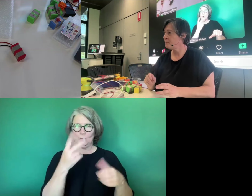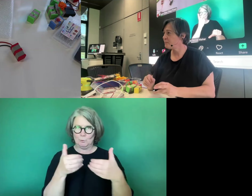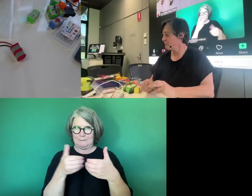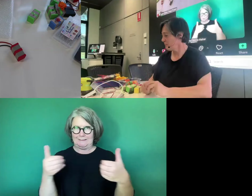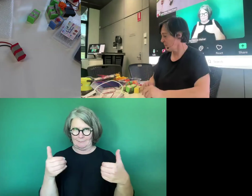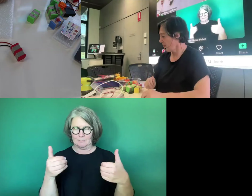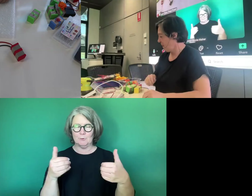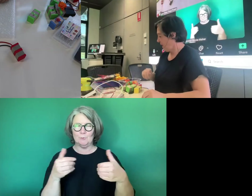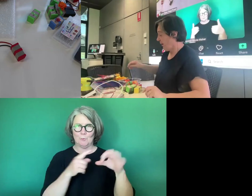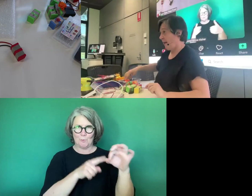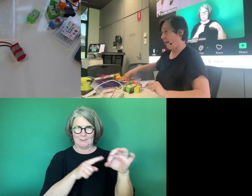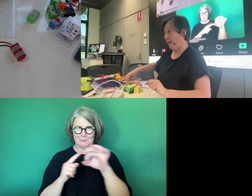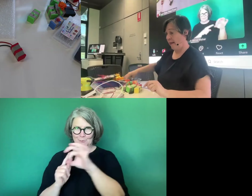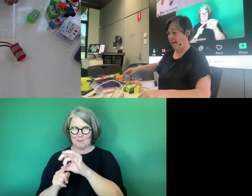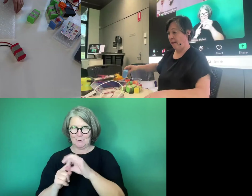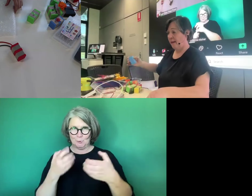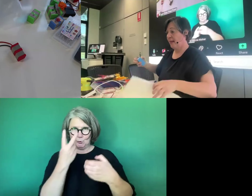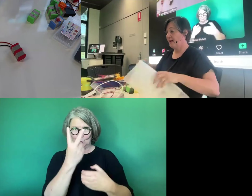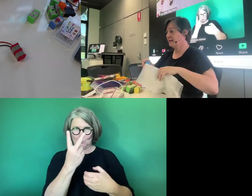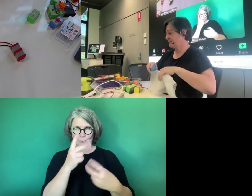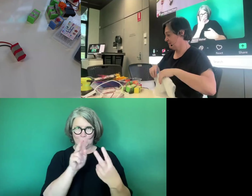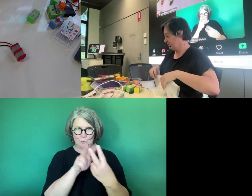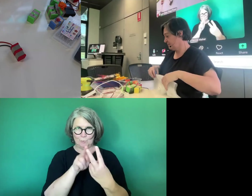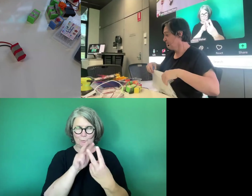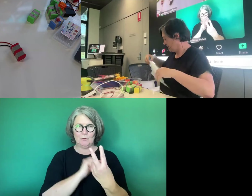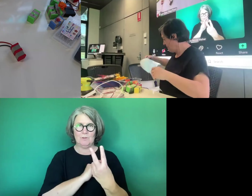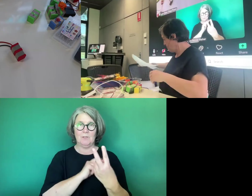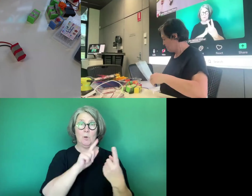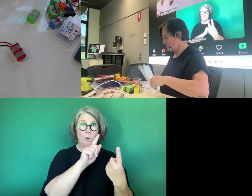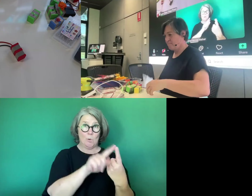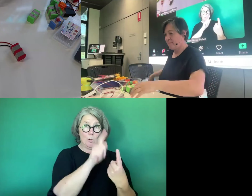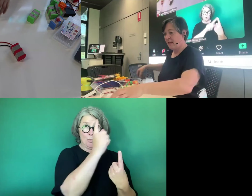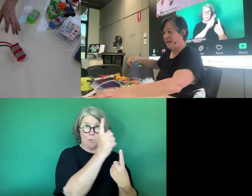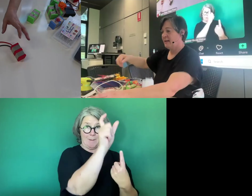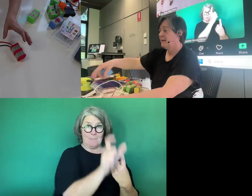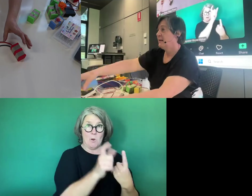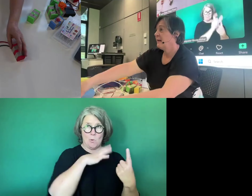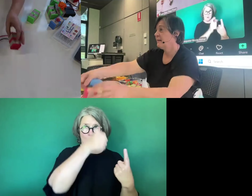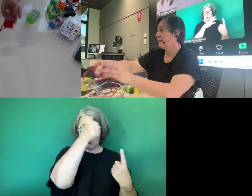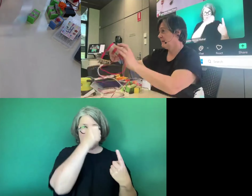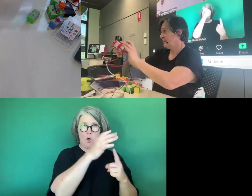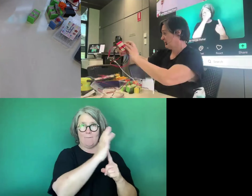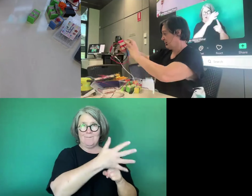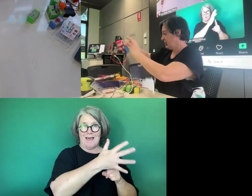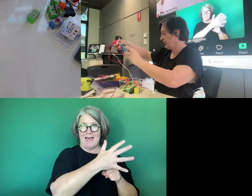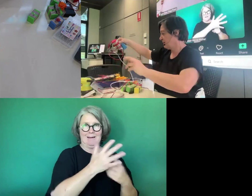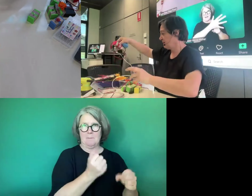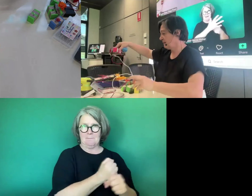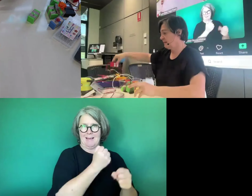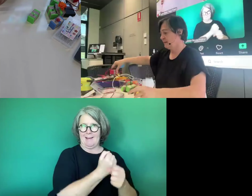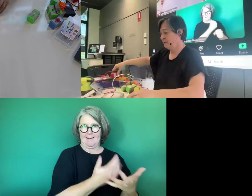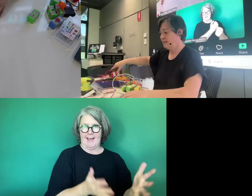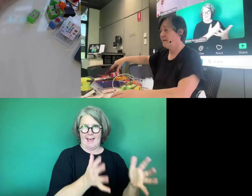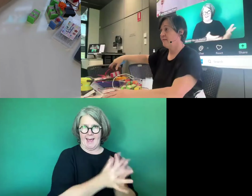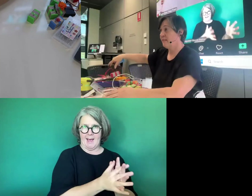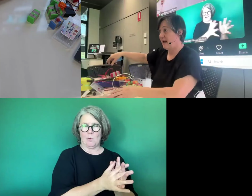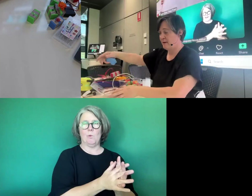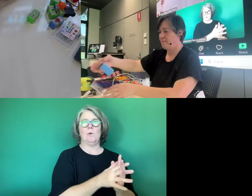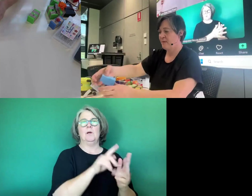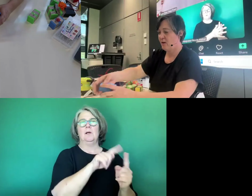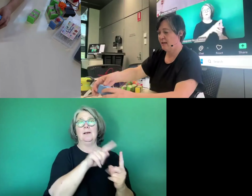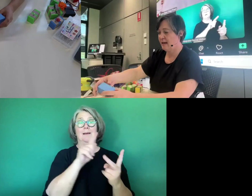So there was one of that someone wants to know how to make the fan. Yep. And there is also another question of can I ask how we can use